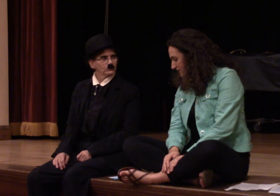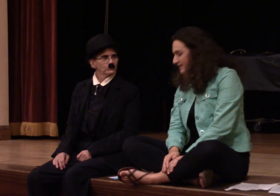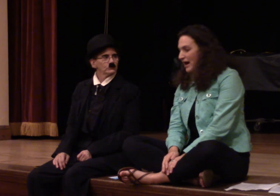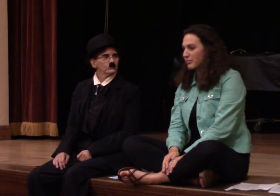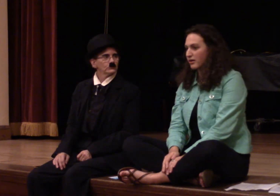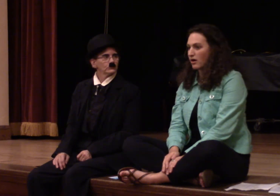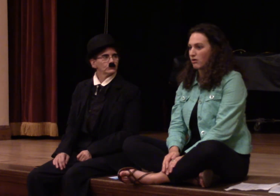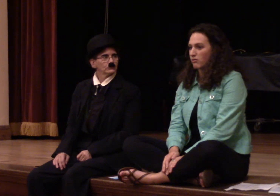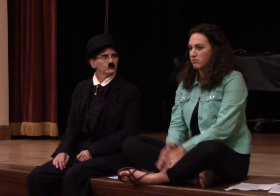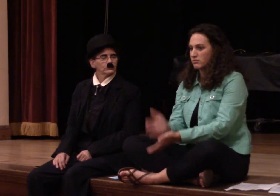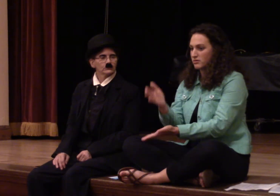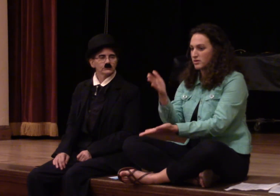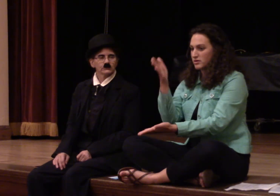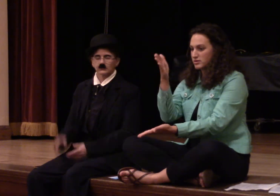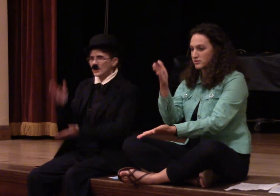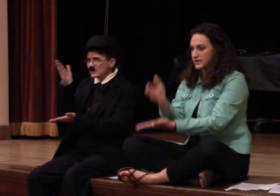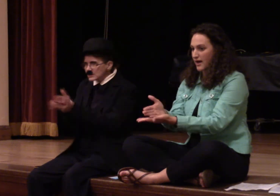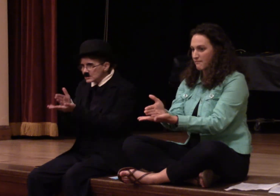Stop and go. So stop,